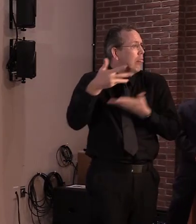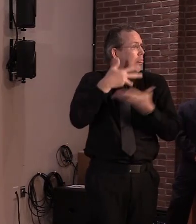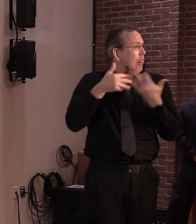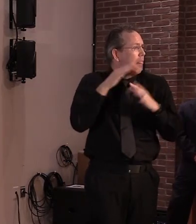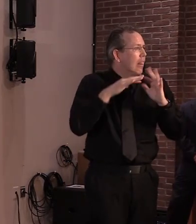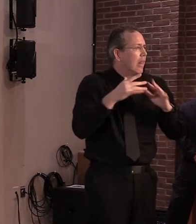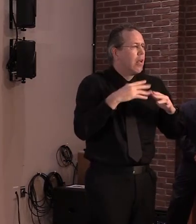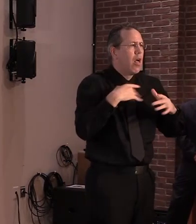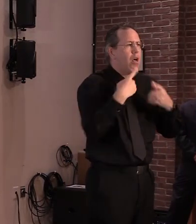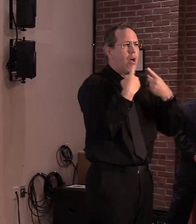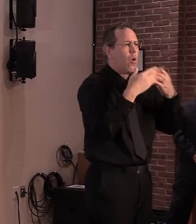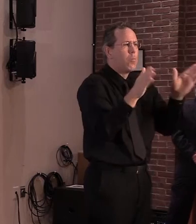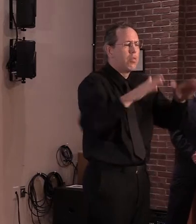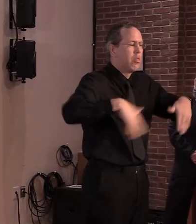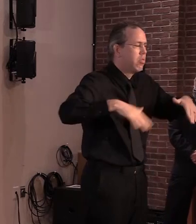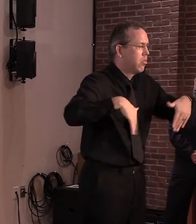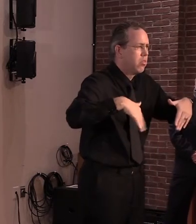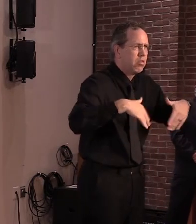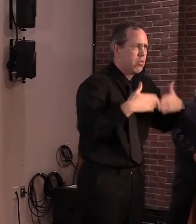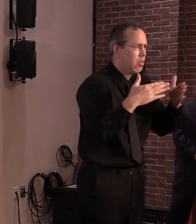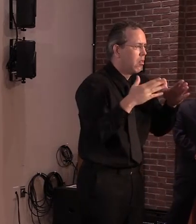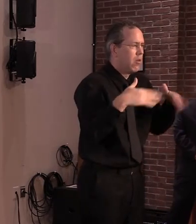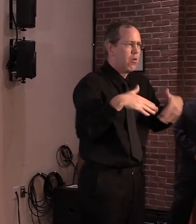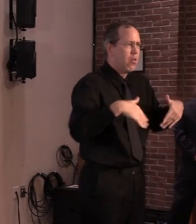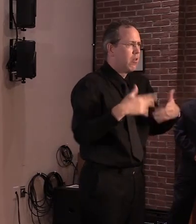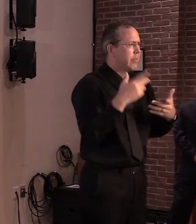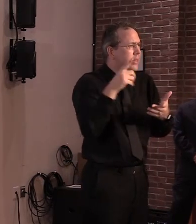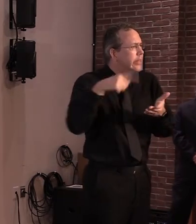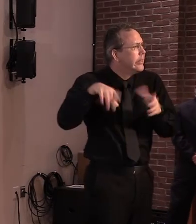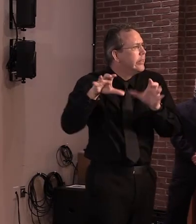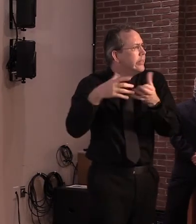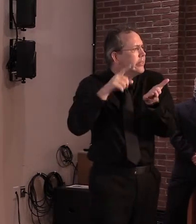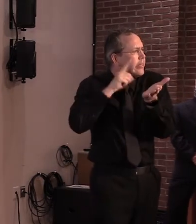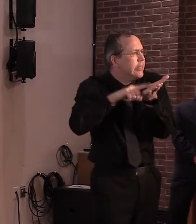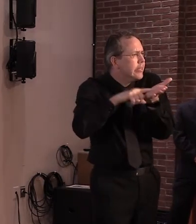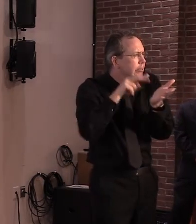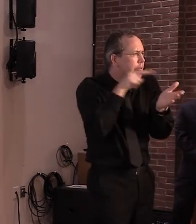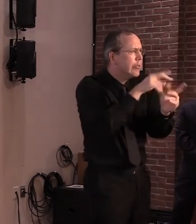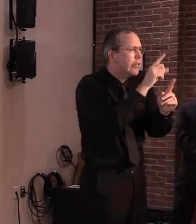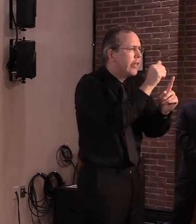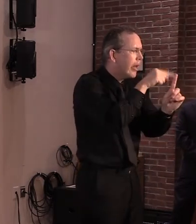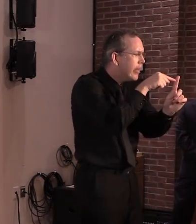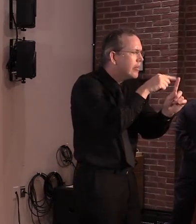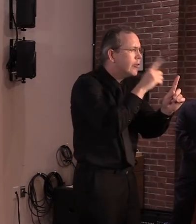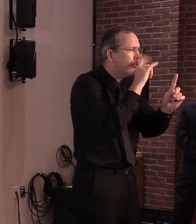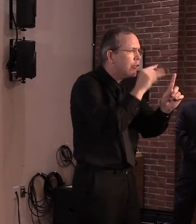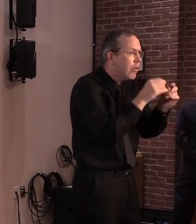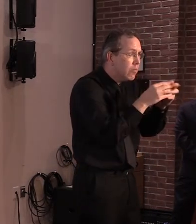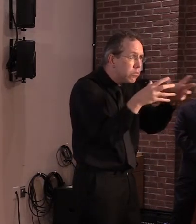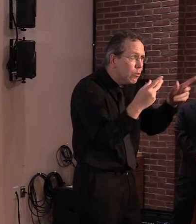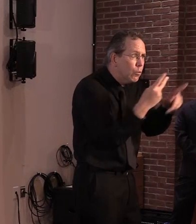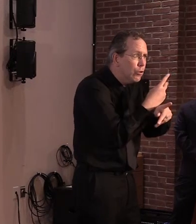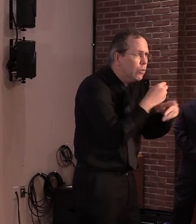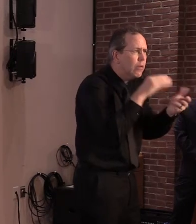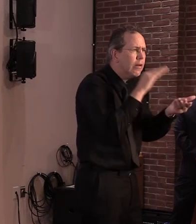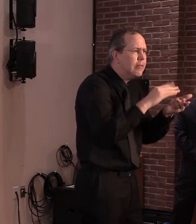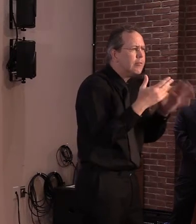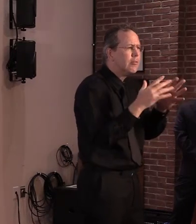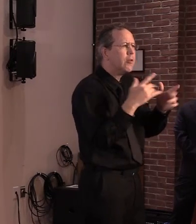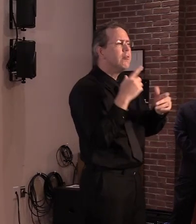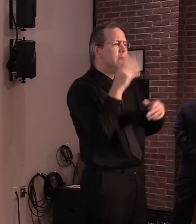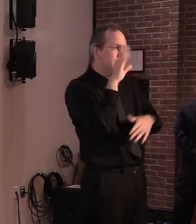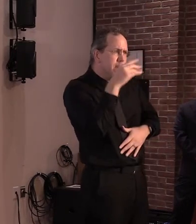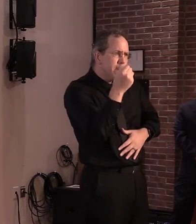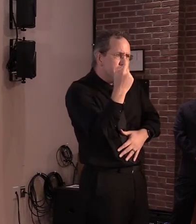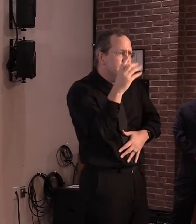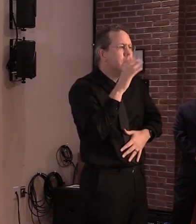team wants to track the data just a little bit longer. But I expect to be able to at least announce the time frame for their reopening